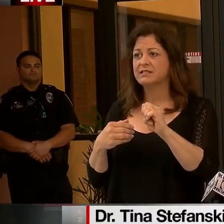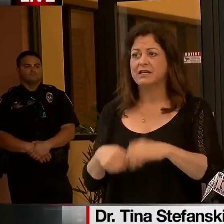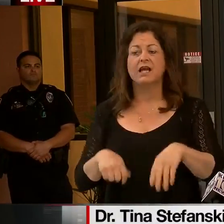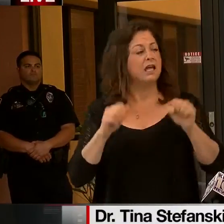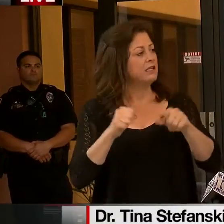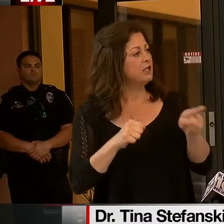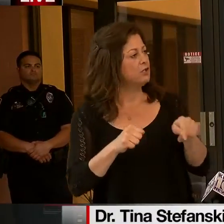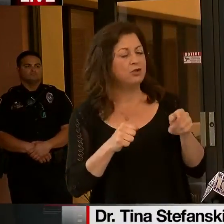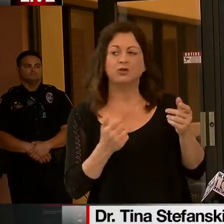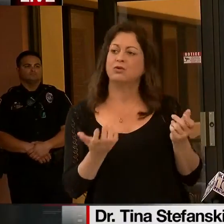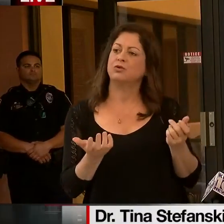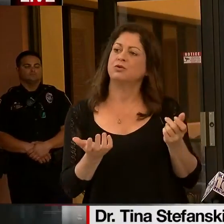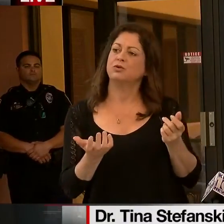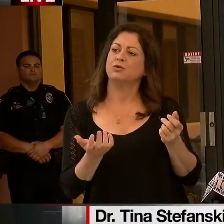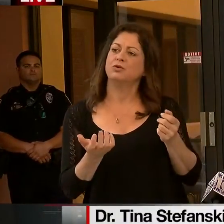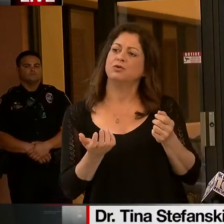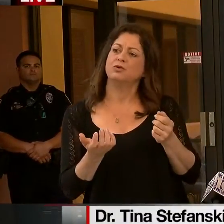close to this,